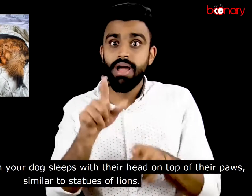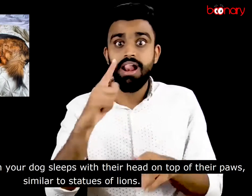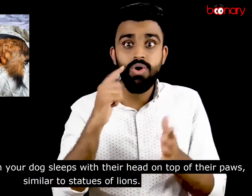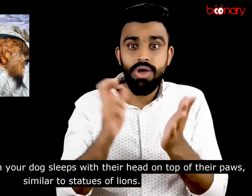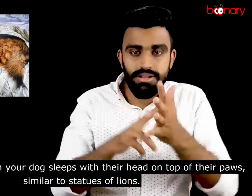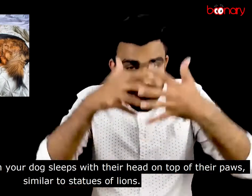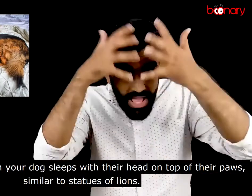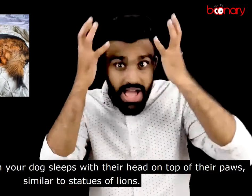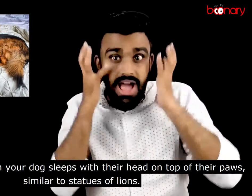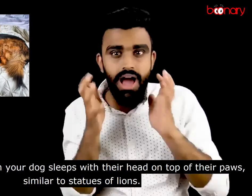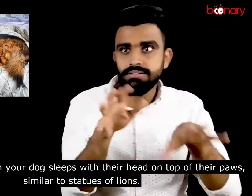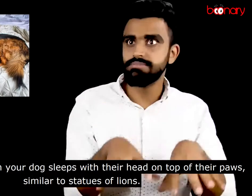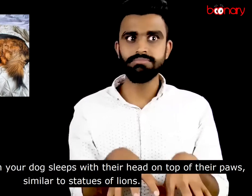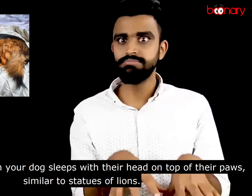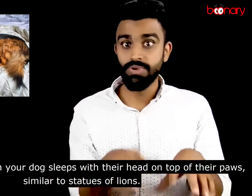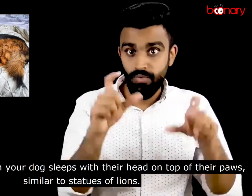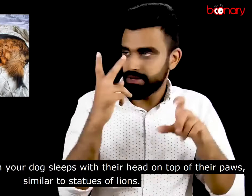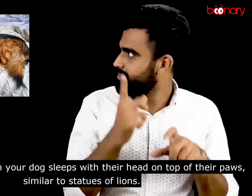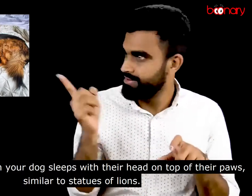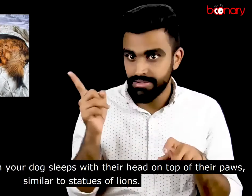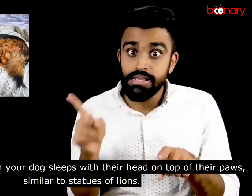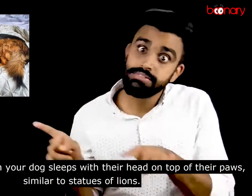their paws, similar to statues of lions.